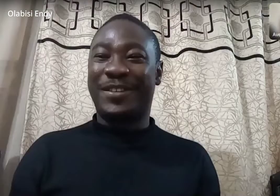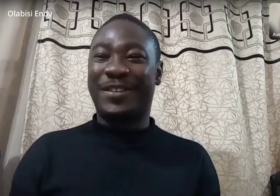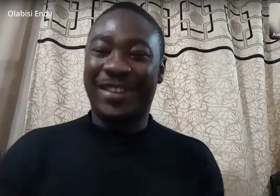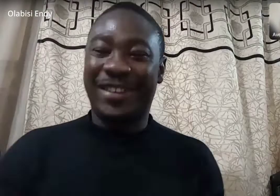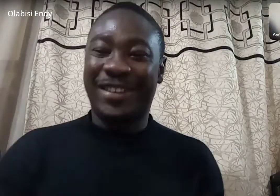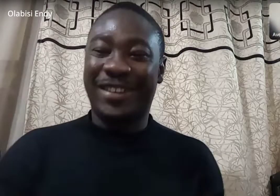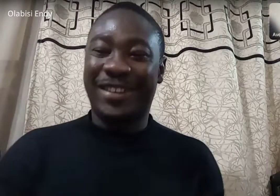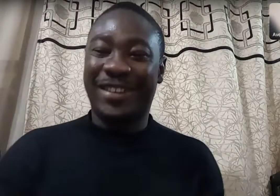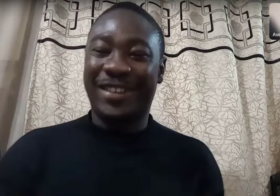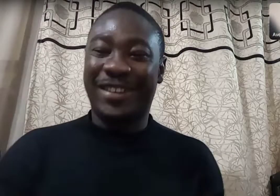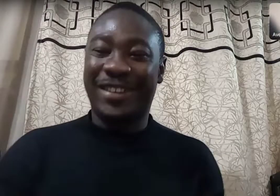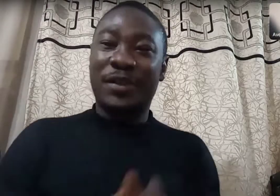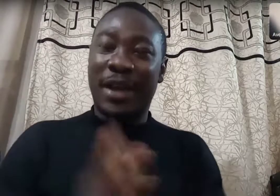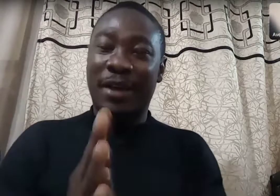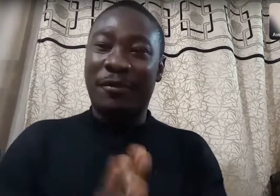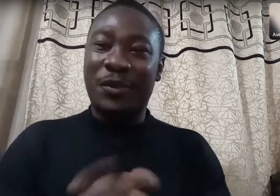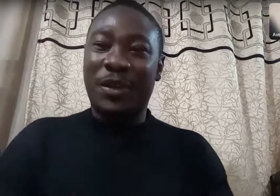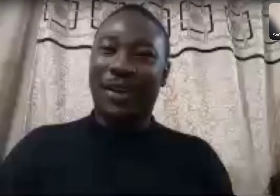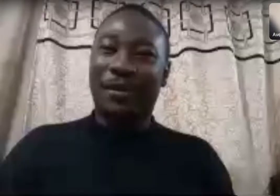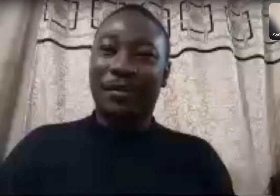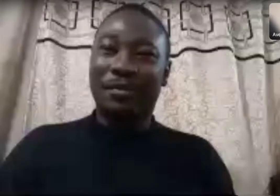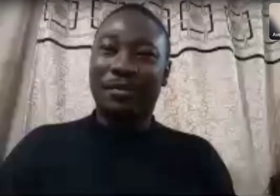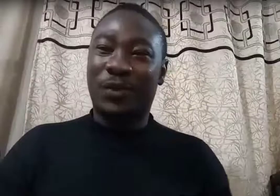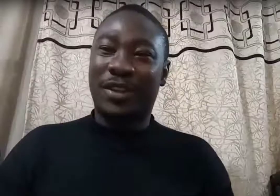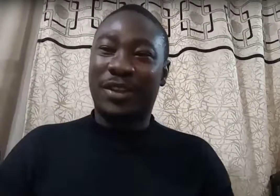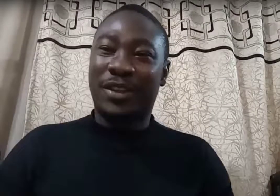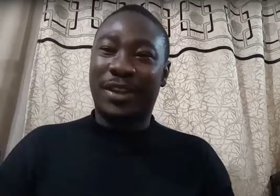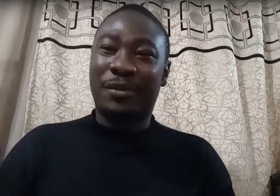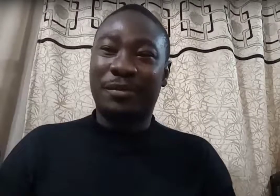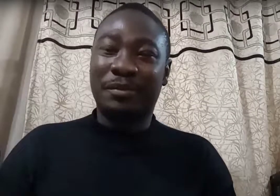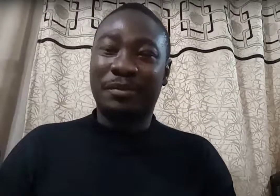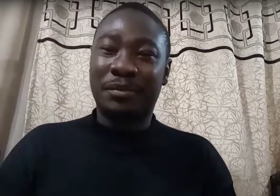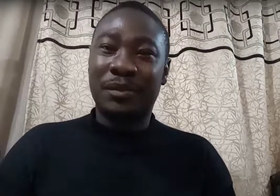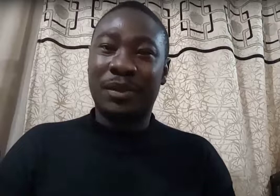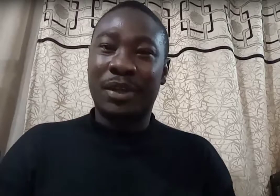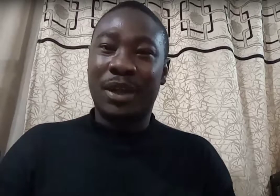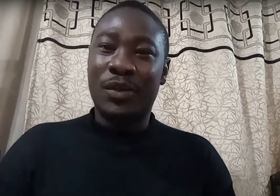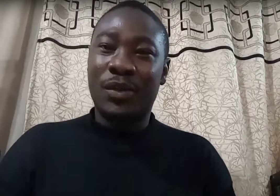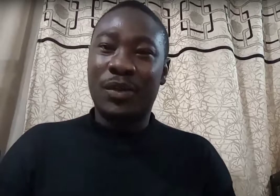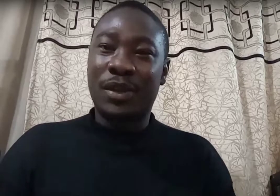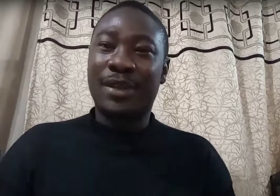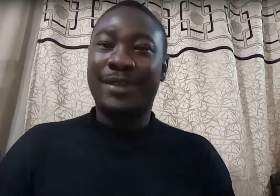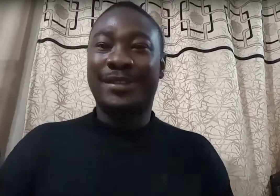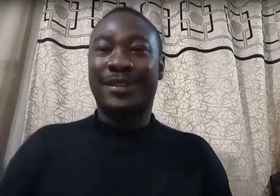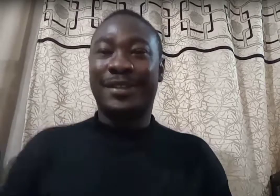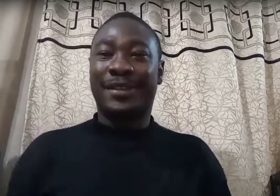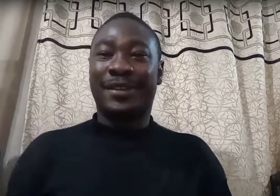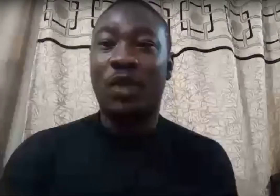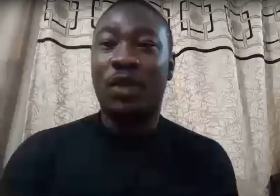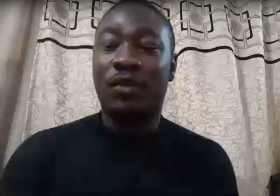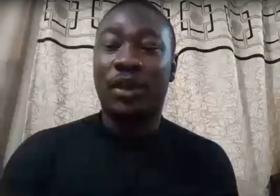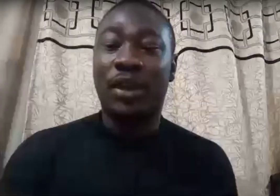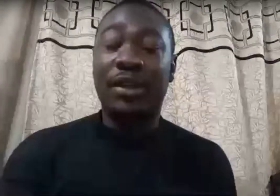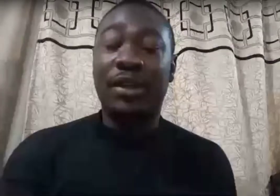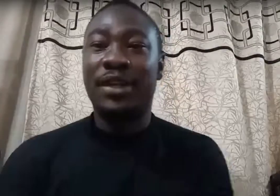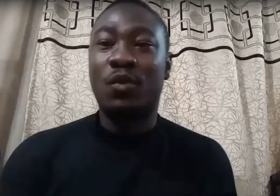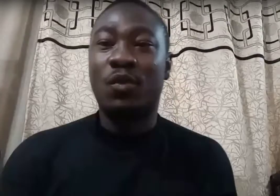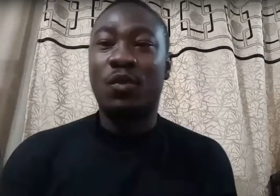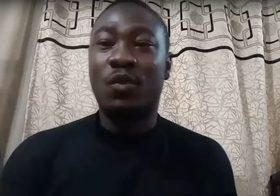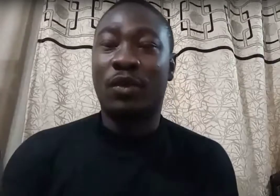100 now. Are we together? So 20 to 100. That seems like a whole lot to sign. We